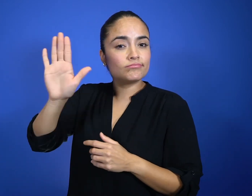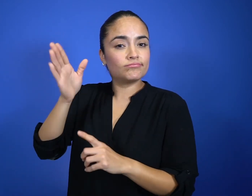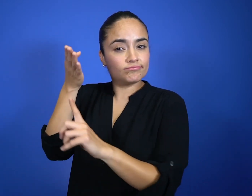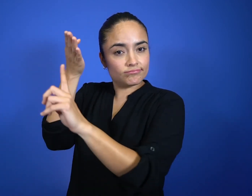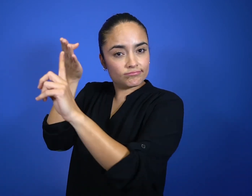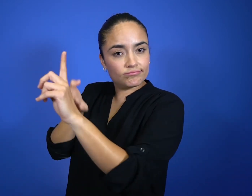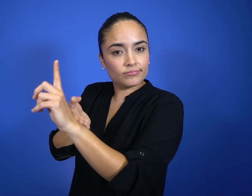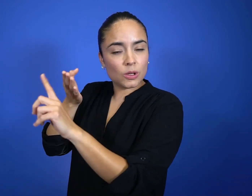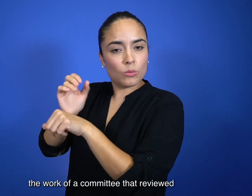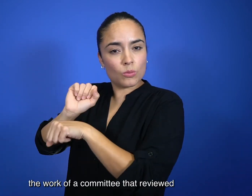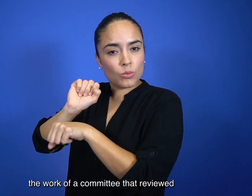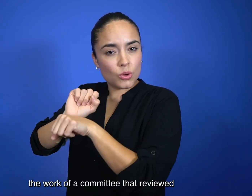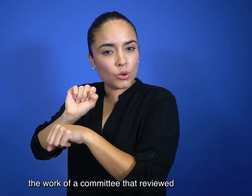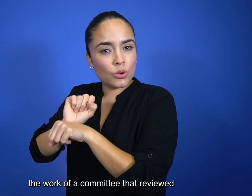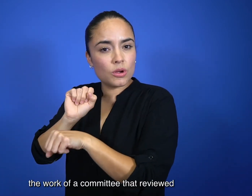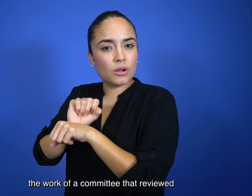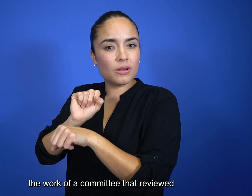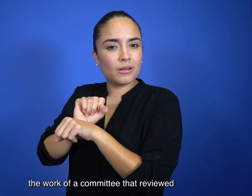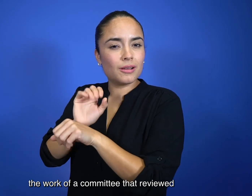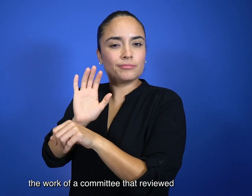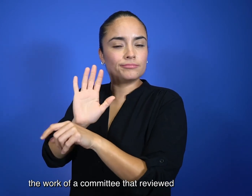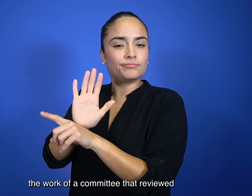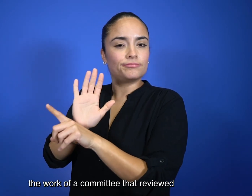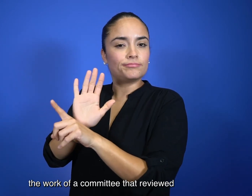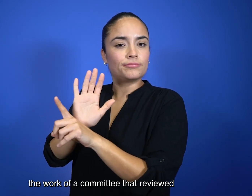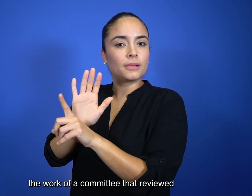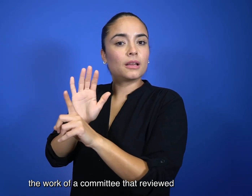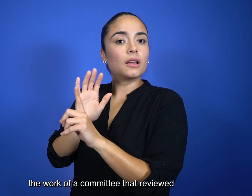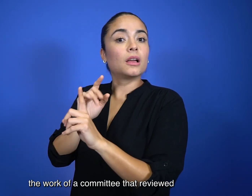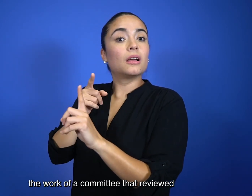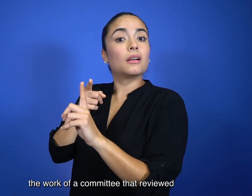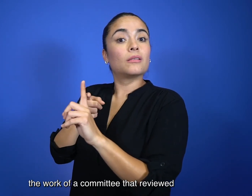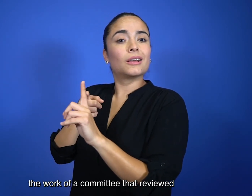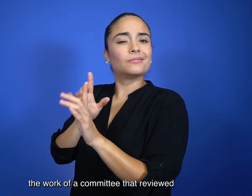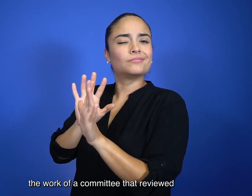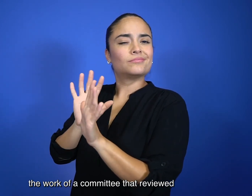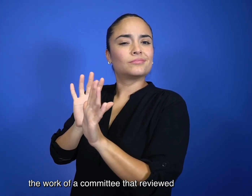the work of a committee that reviewed